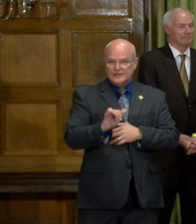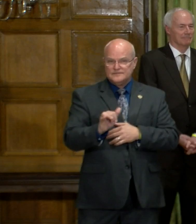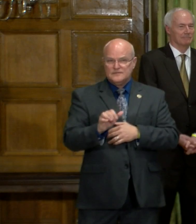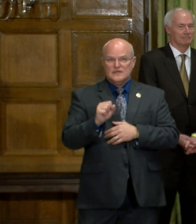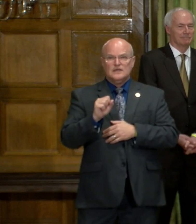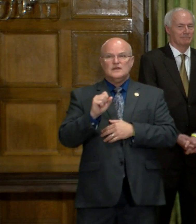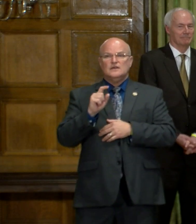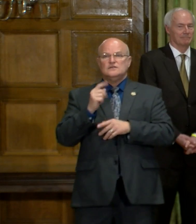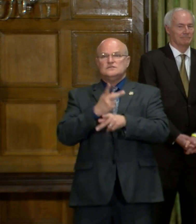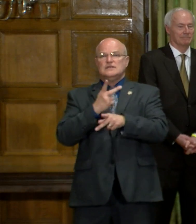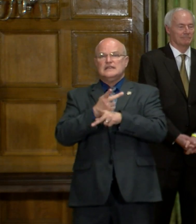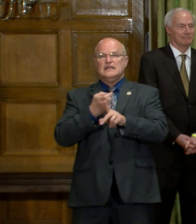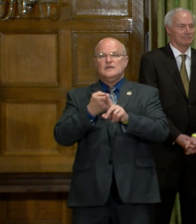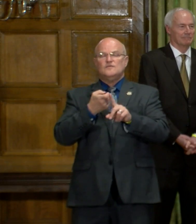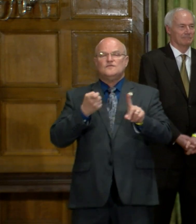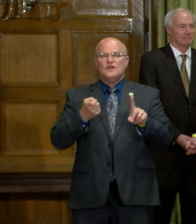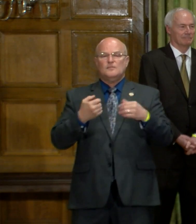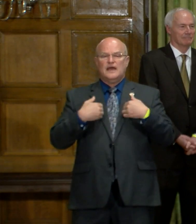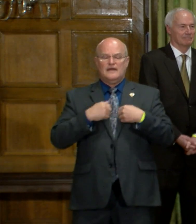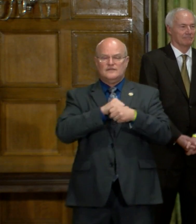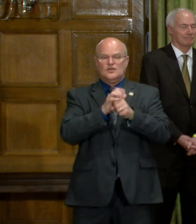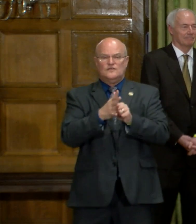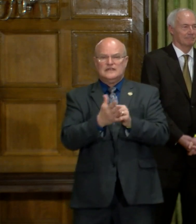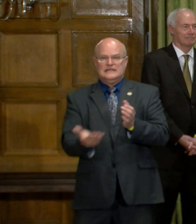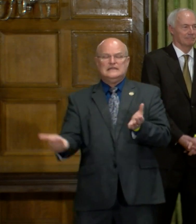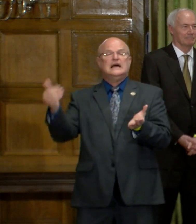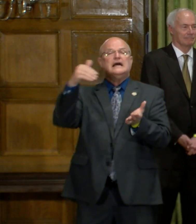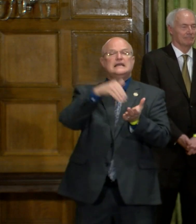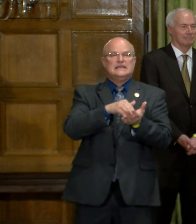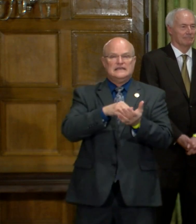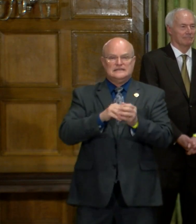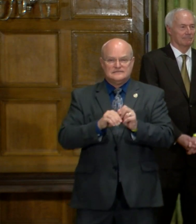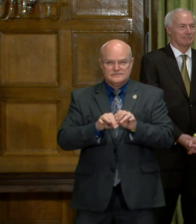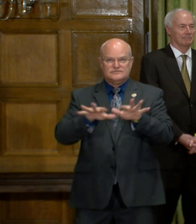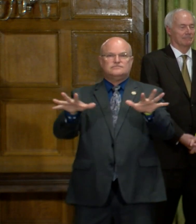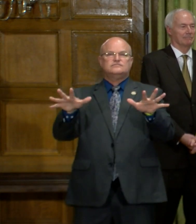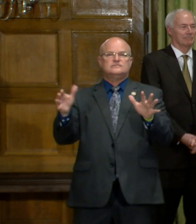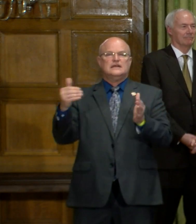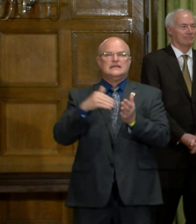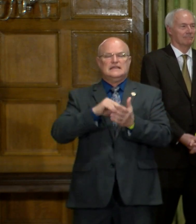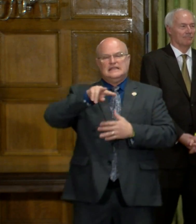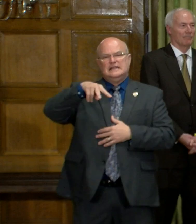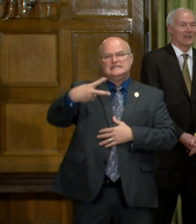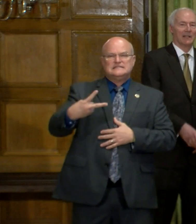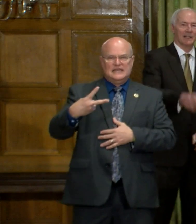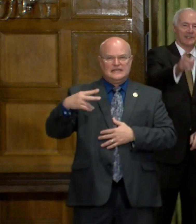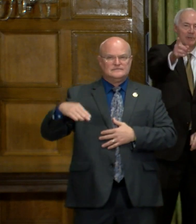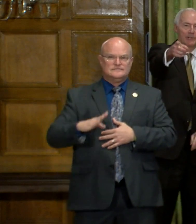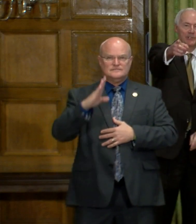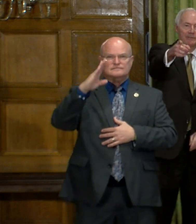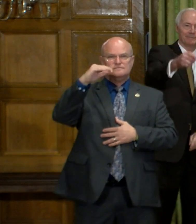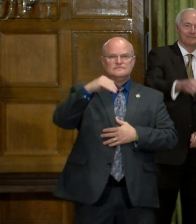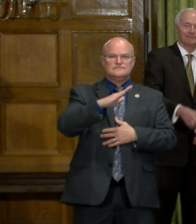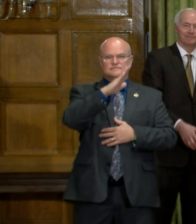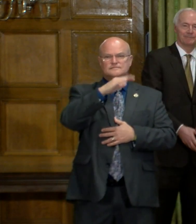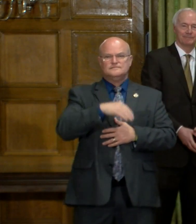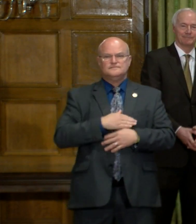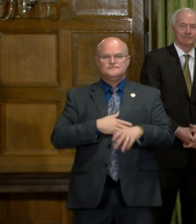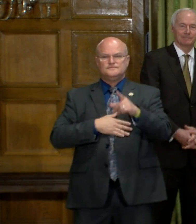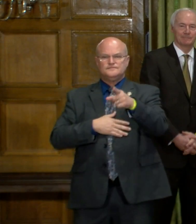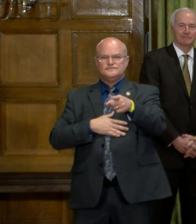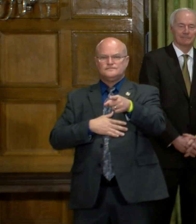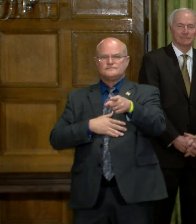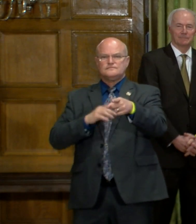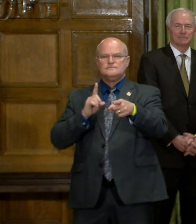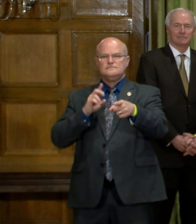well, to keep from reintroducing COVID-19 and having a second peak. Last question. And